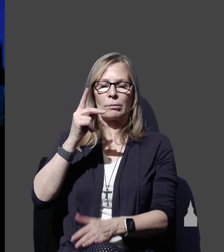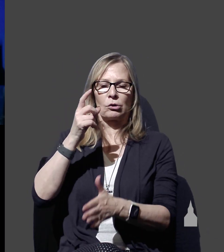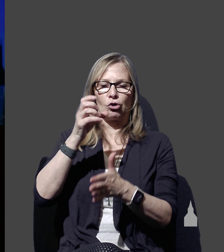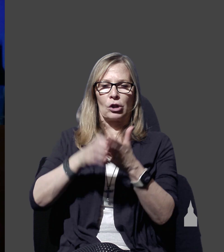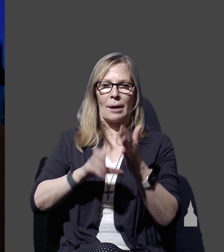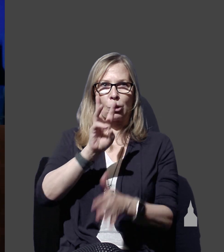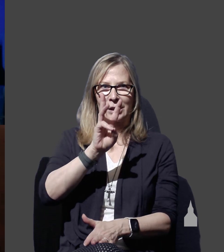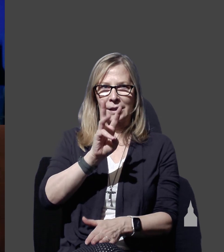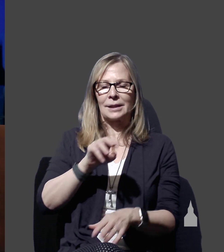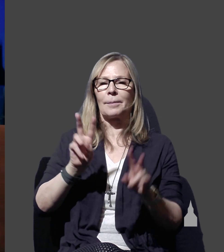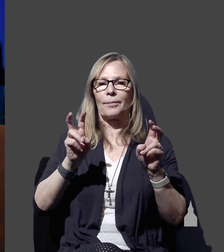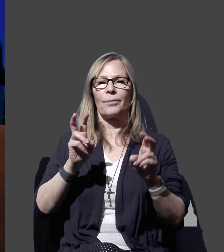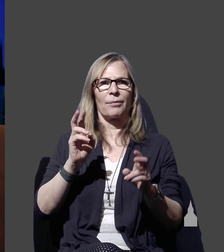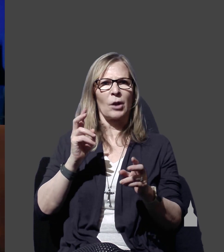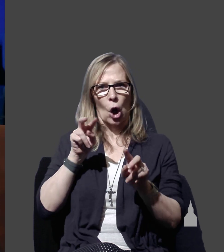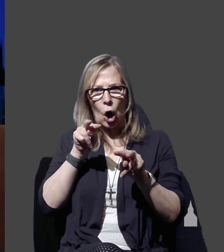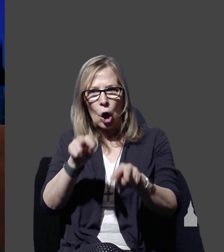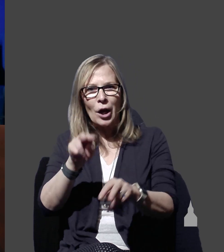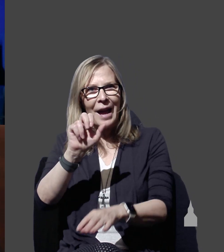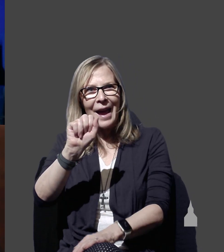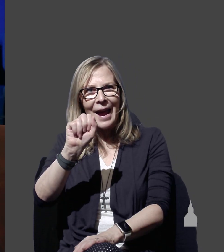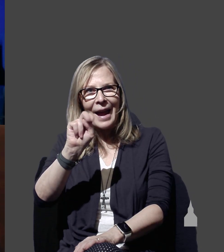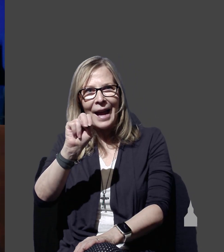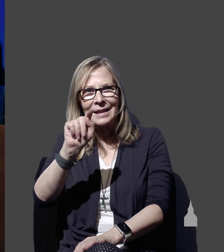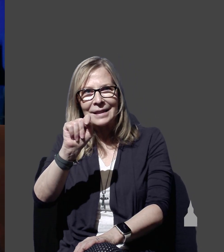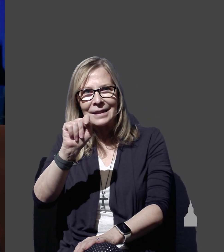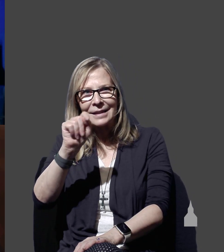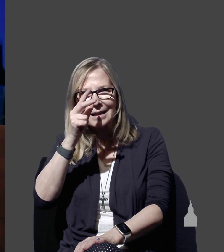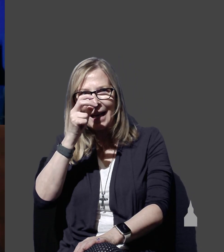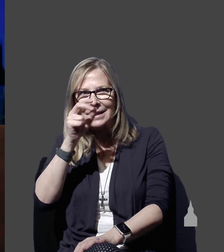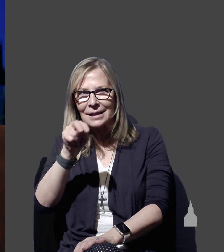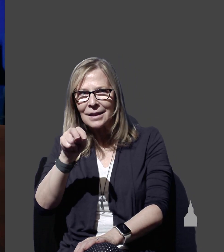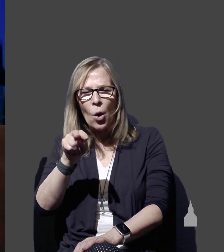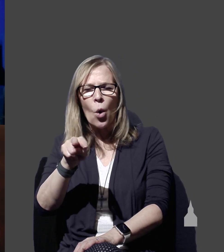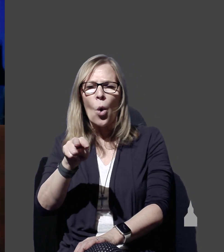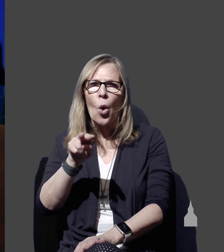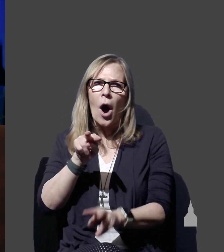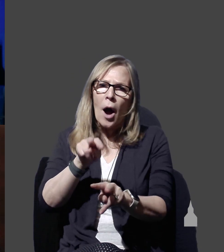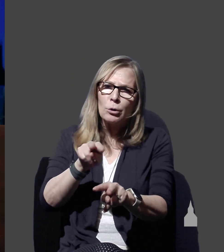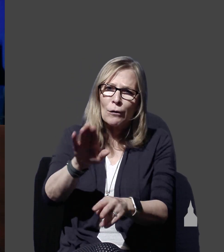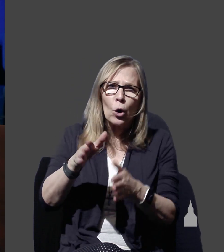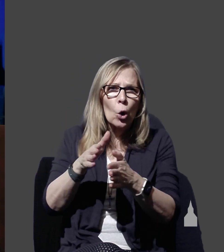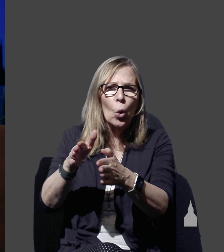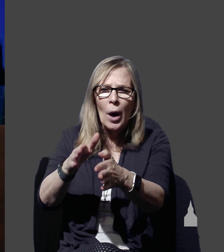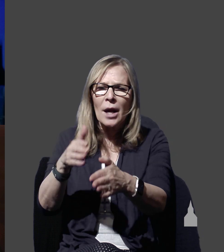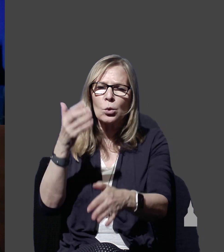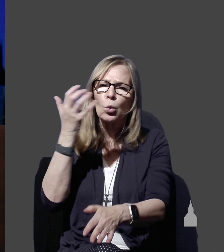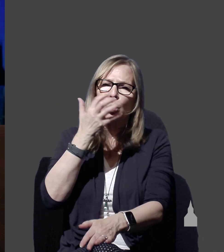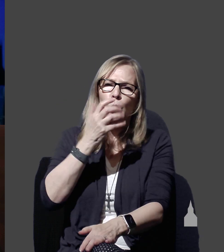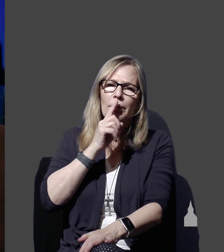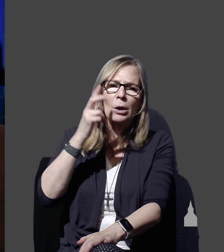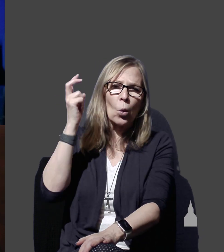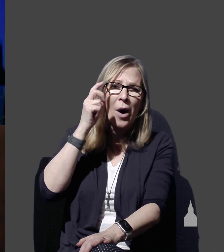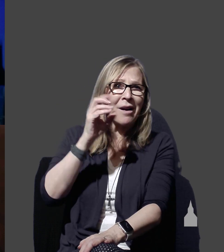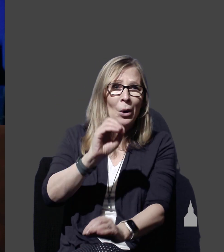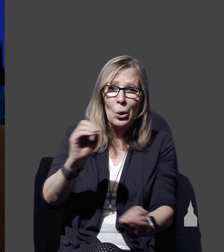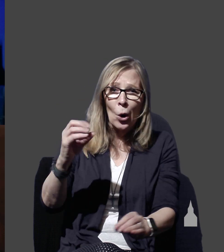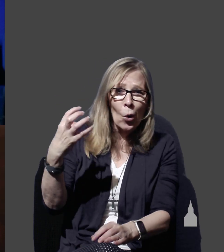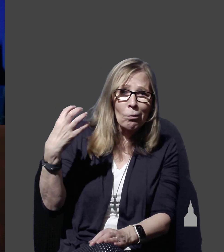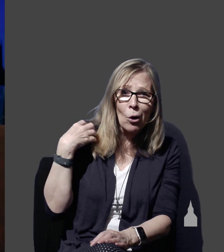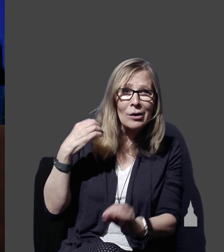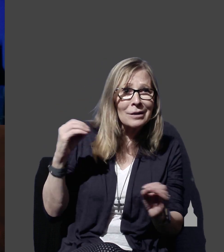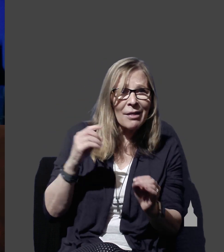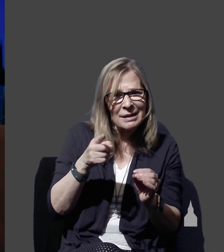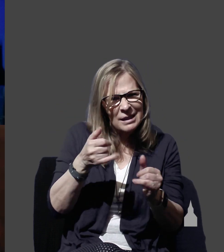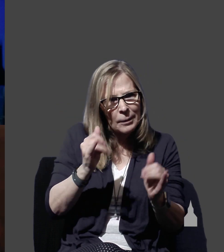11. Go to the ant, O sluggard, observe her ways and be wise, which, having no chief, officer, or ruler, prepares her